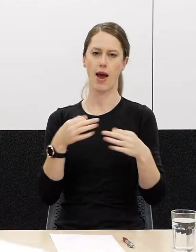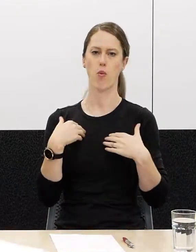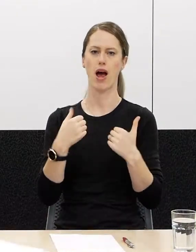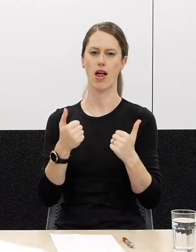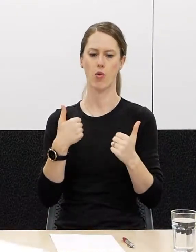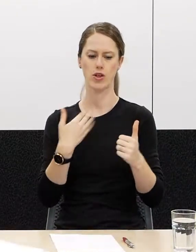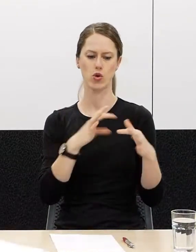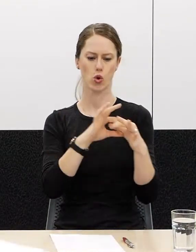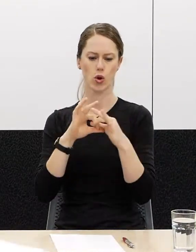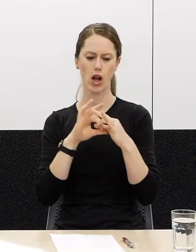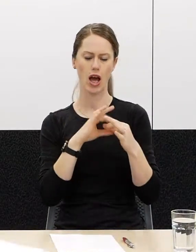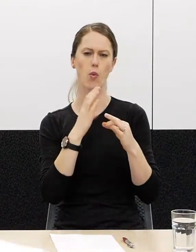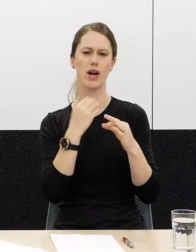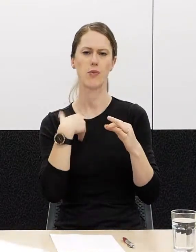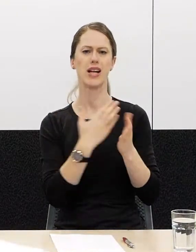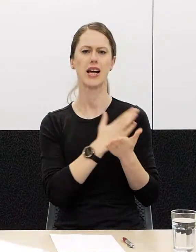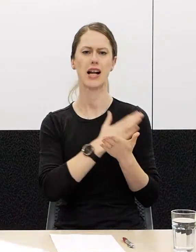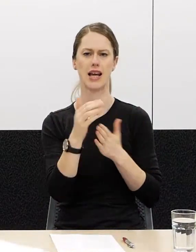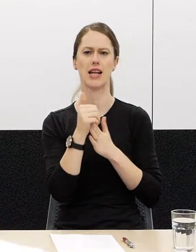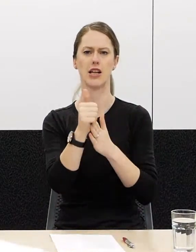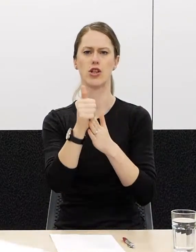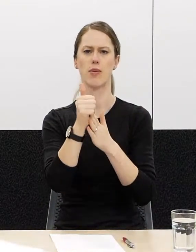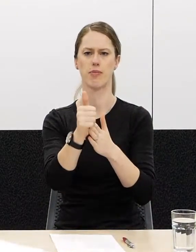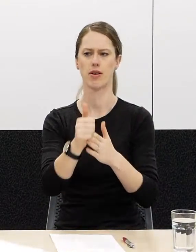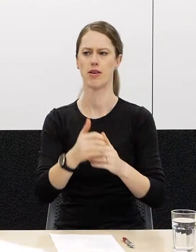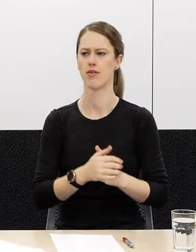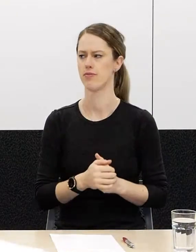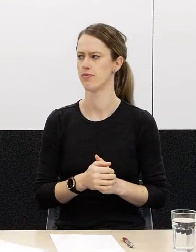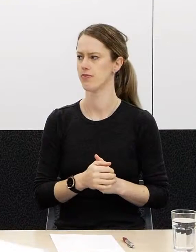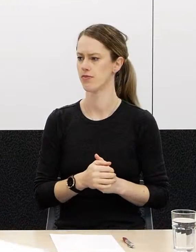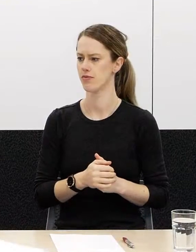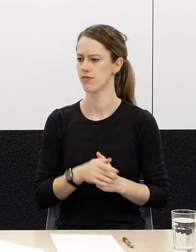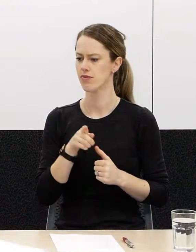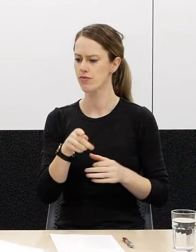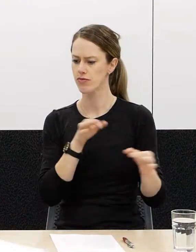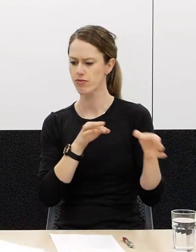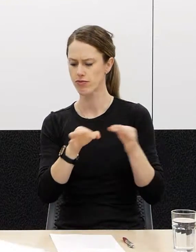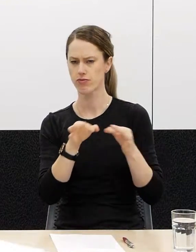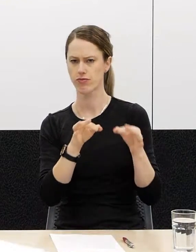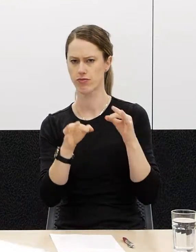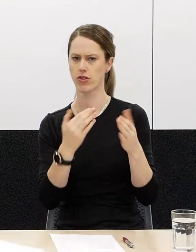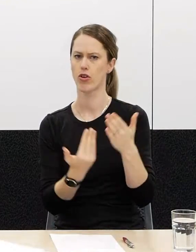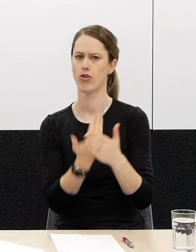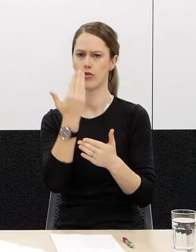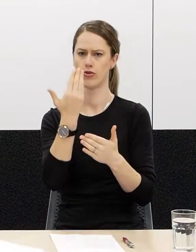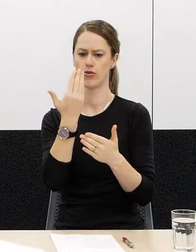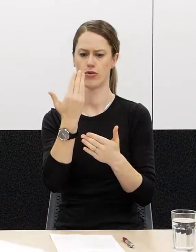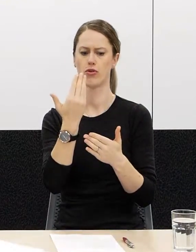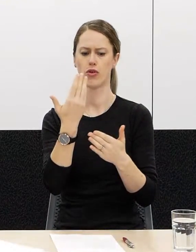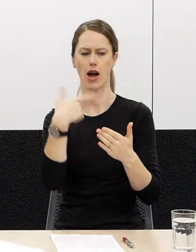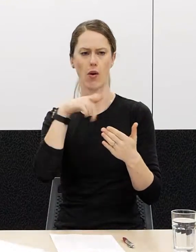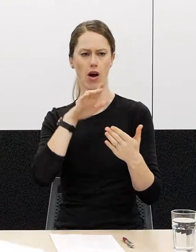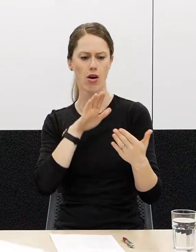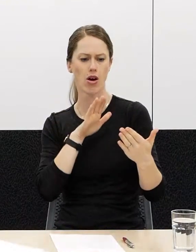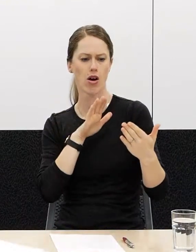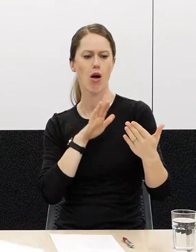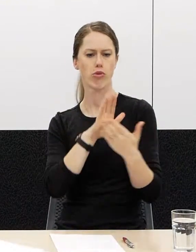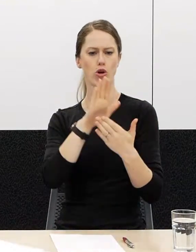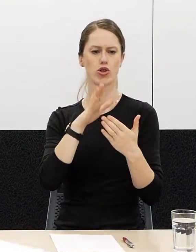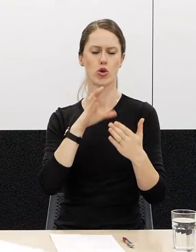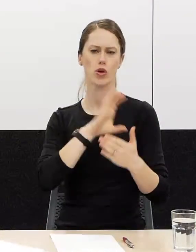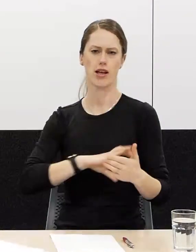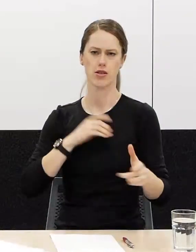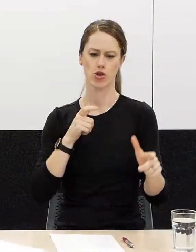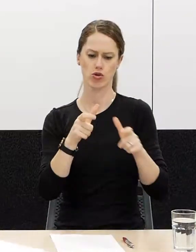coordinated with clear leadership. So the cancer plan is a turning point in our approach to cancer and cancer control.